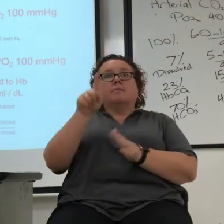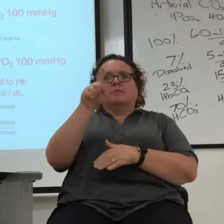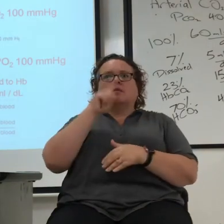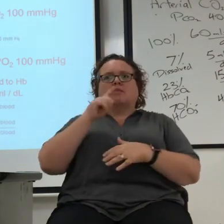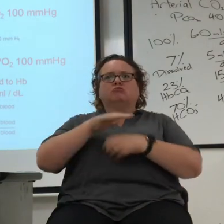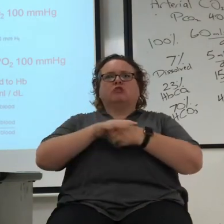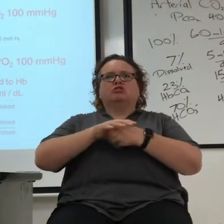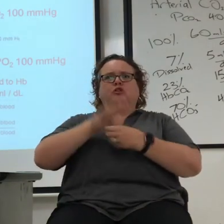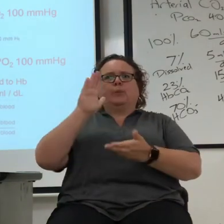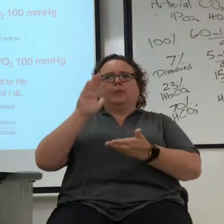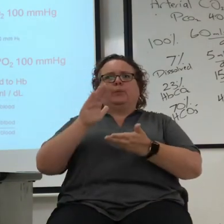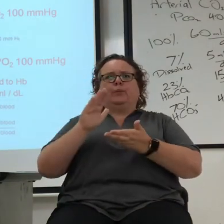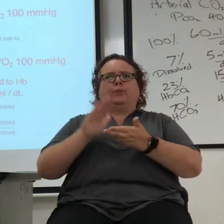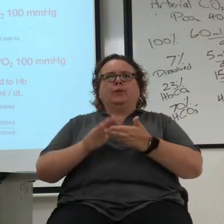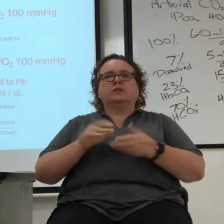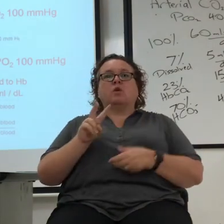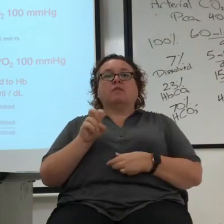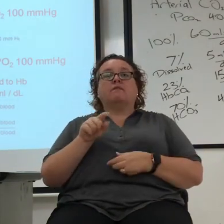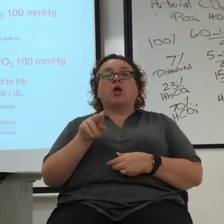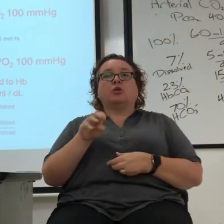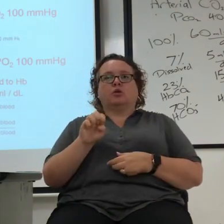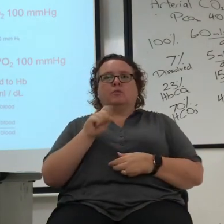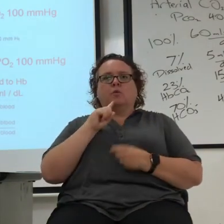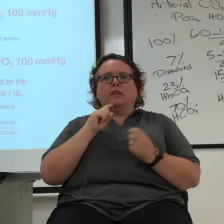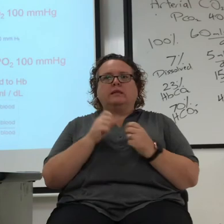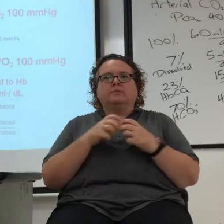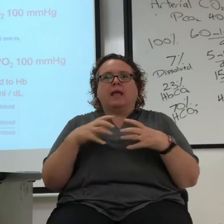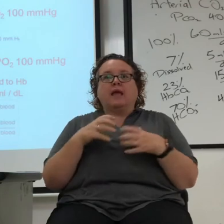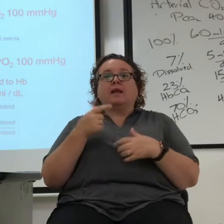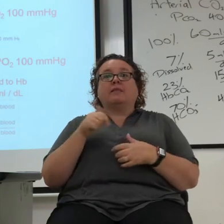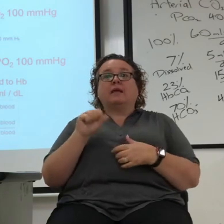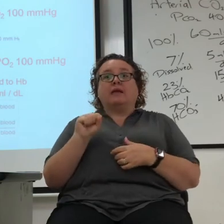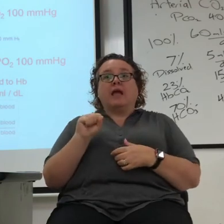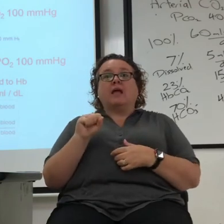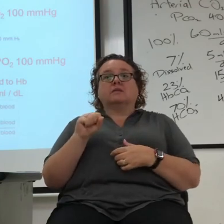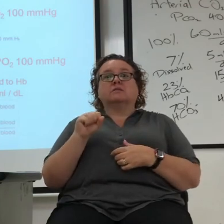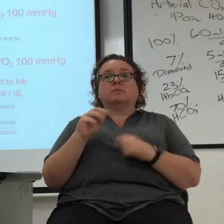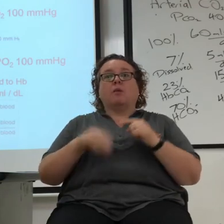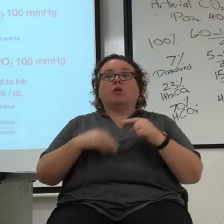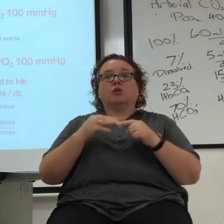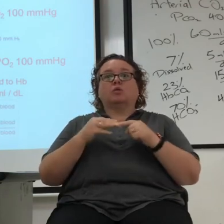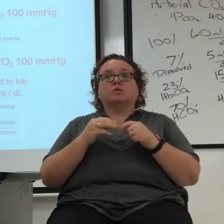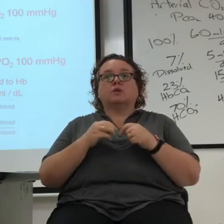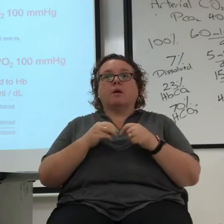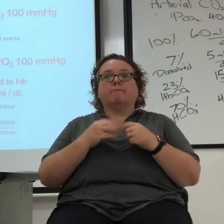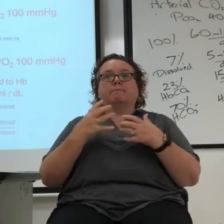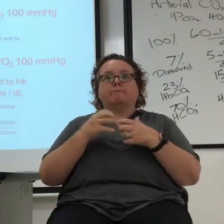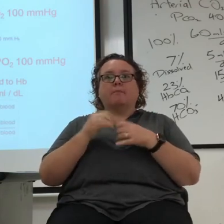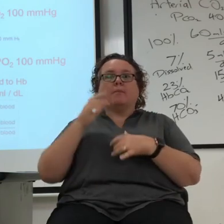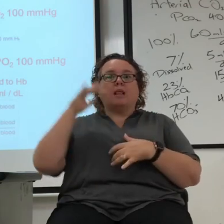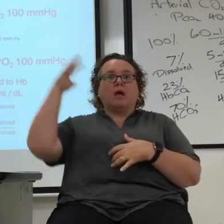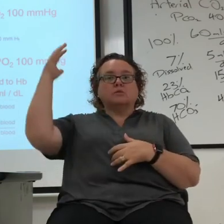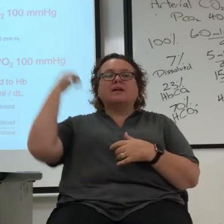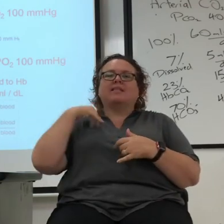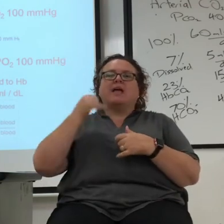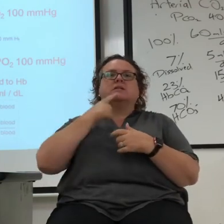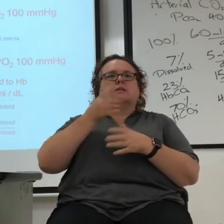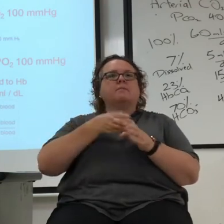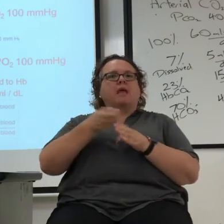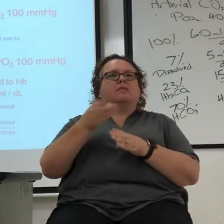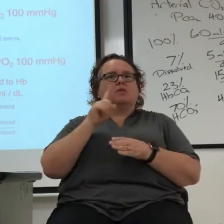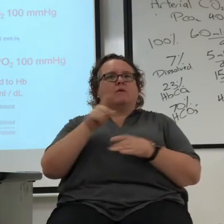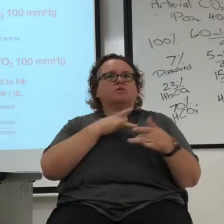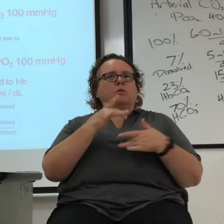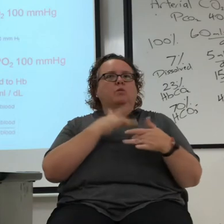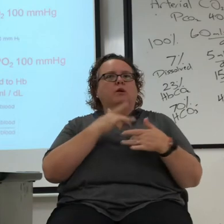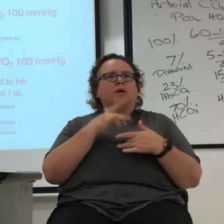less, so the volume expands, and the gas molecules bubble out of your thing. That's the main thing divers worry about. Well, I guess I'm diving?